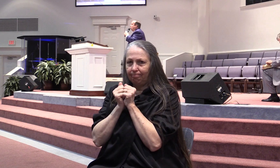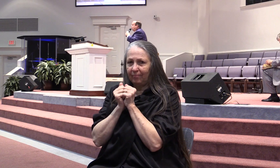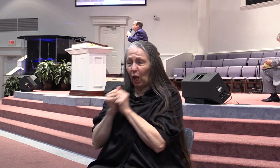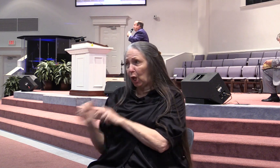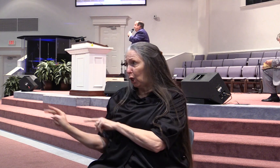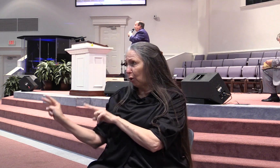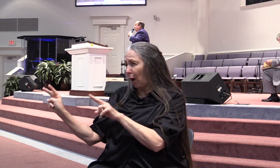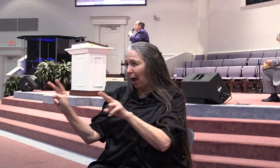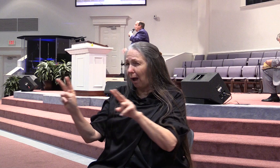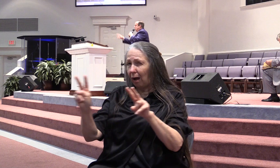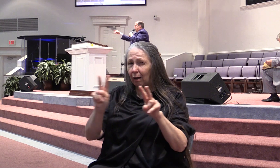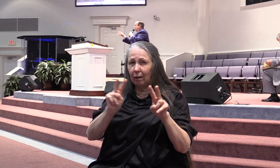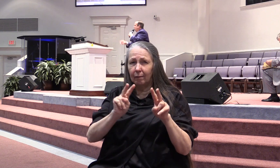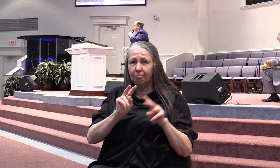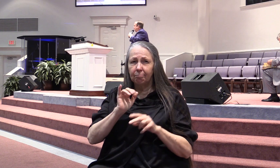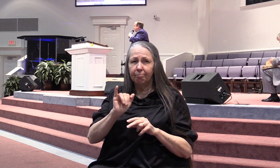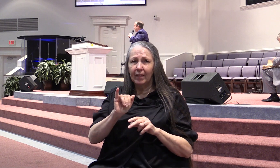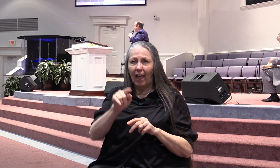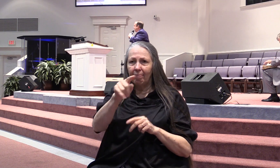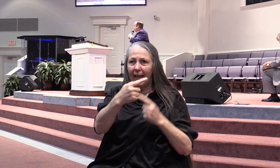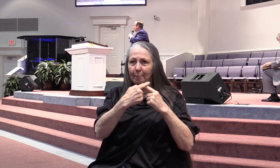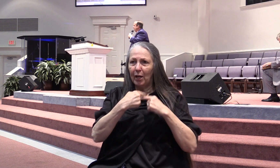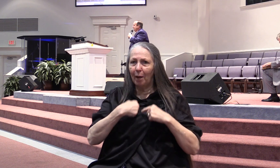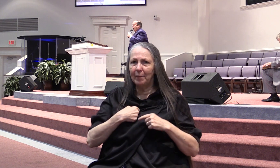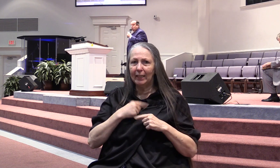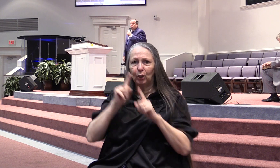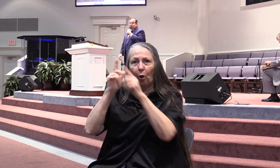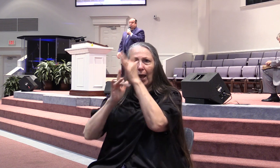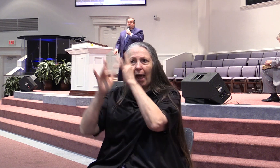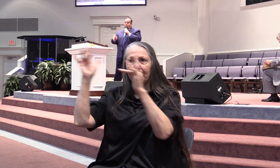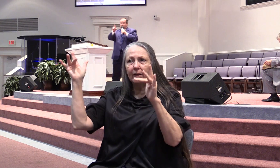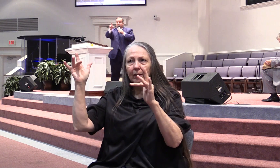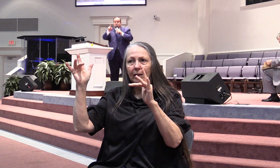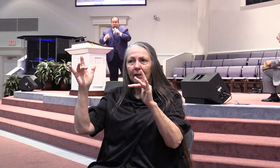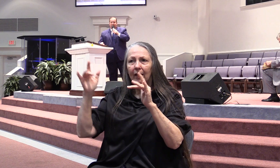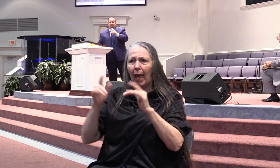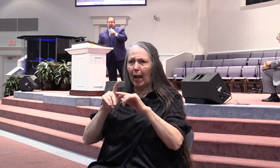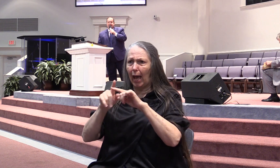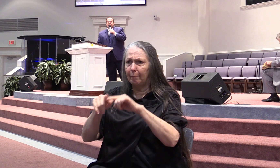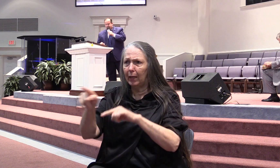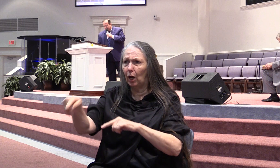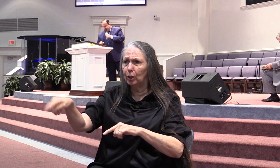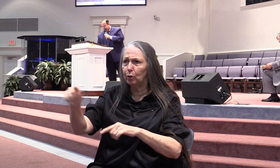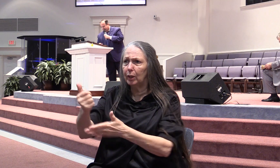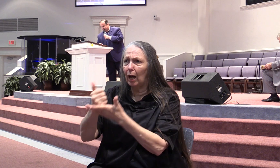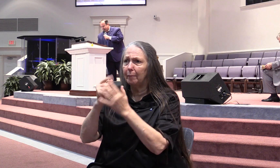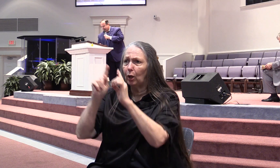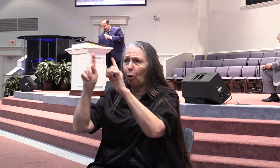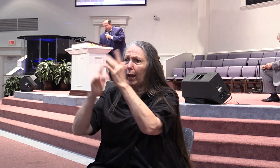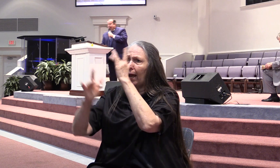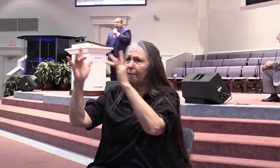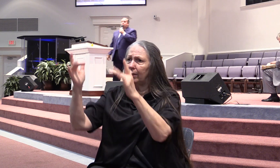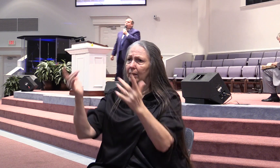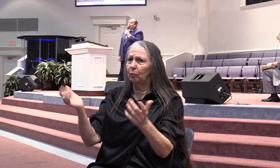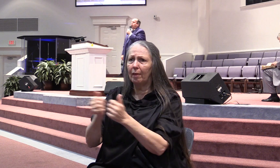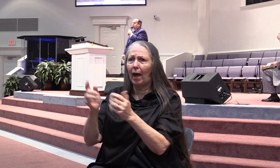and you will see the people who depend on you to get to heaven. And you will see the people on whom you rely to get to heaven. And